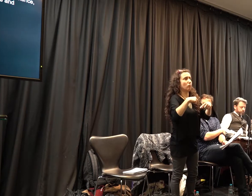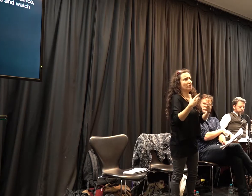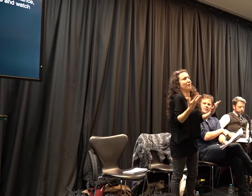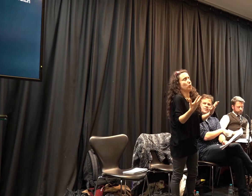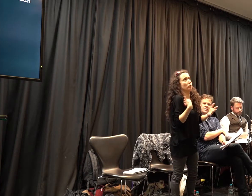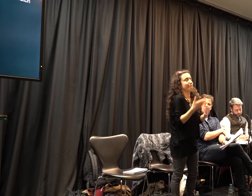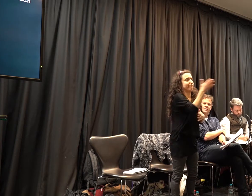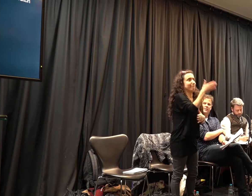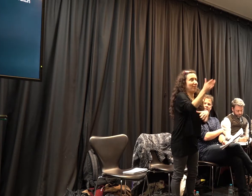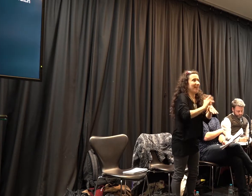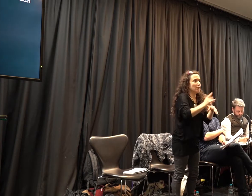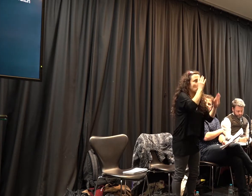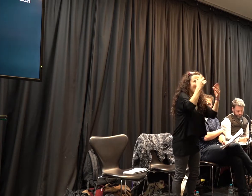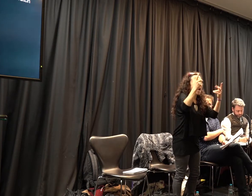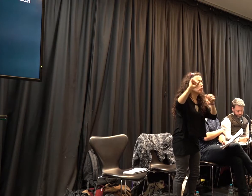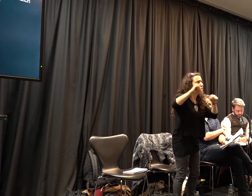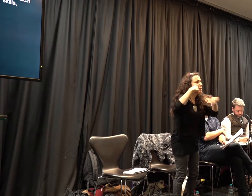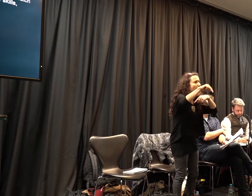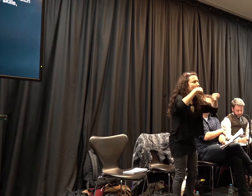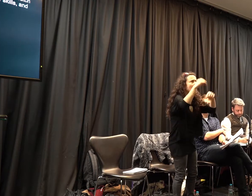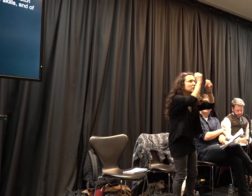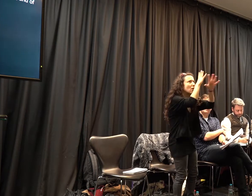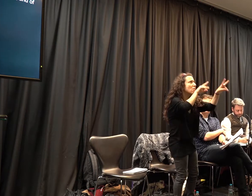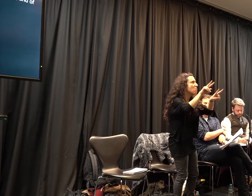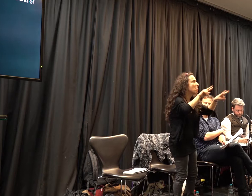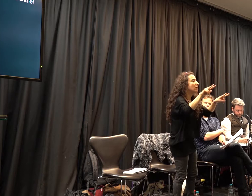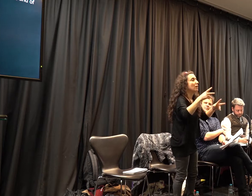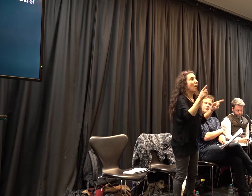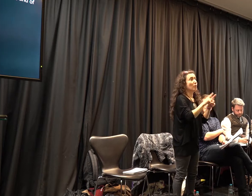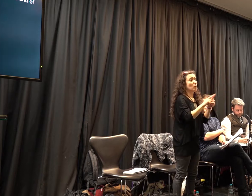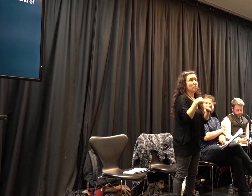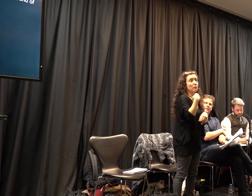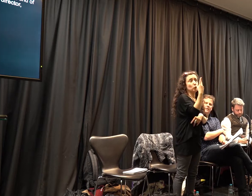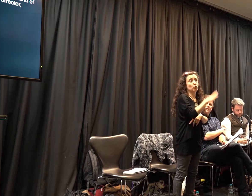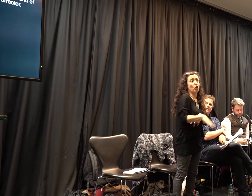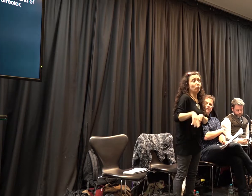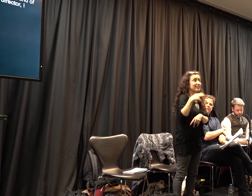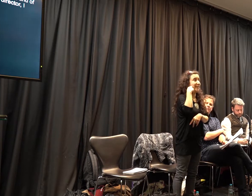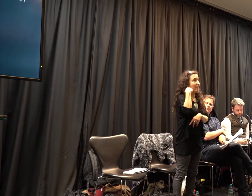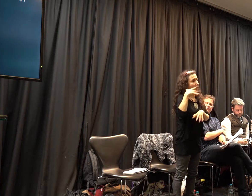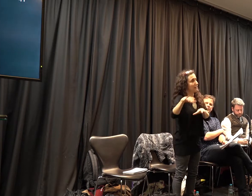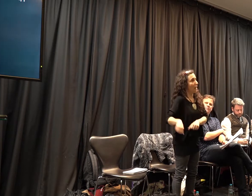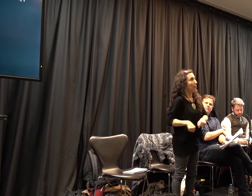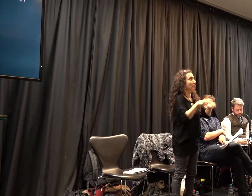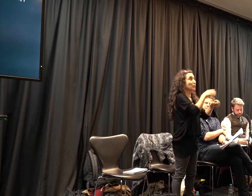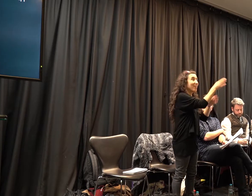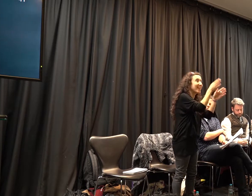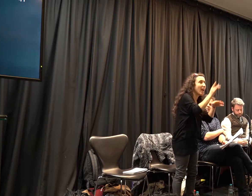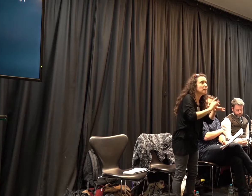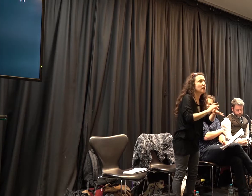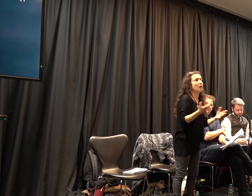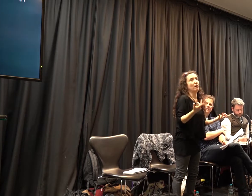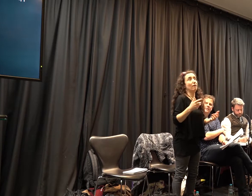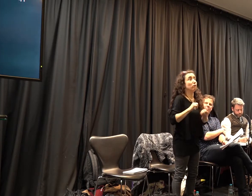skills. And of course, knowing that I wanted to become a director, I wanted to go to various shows to learn these